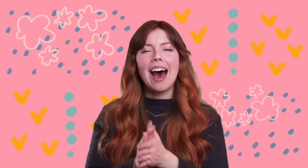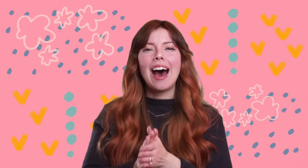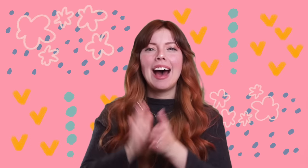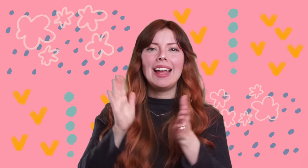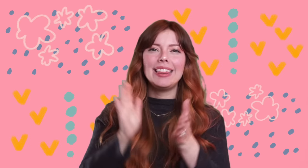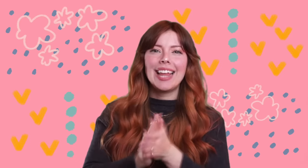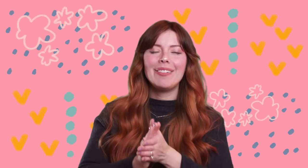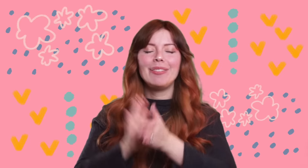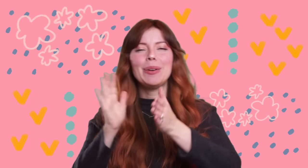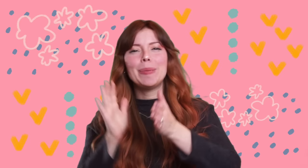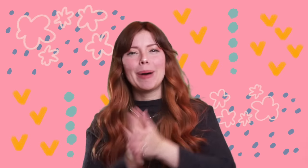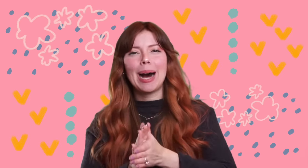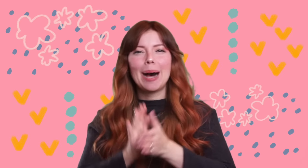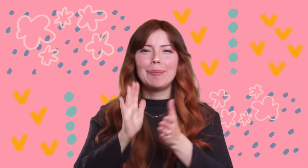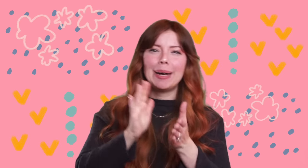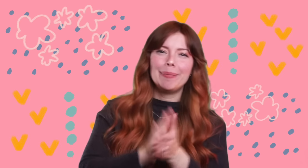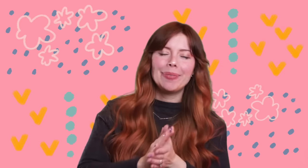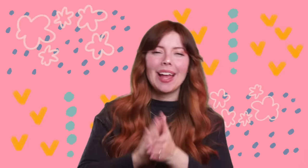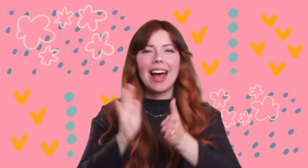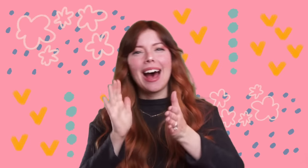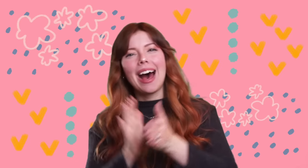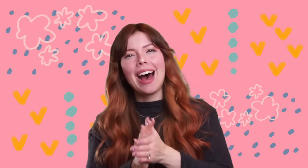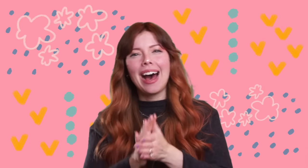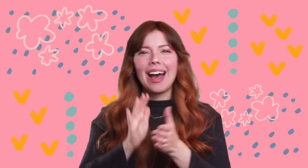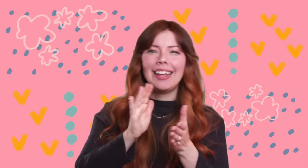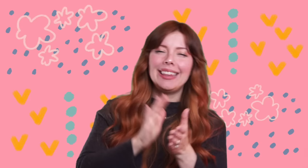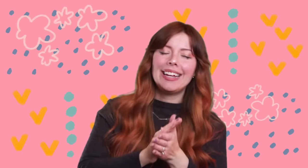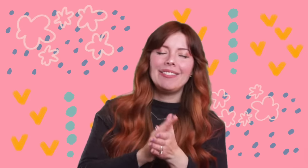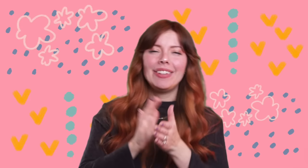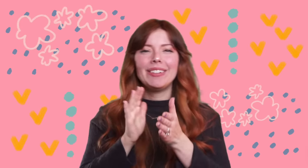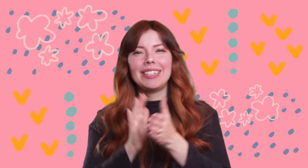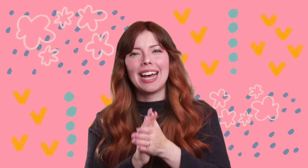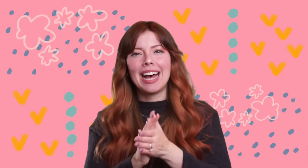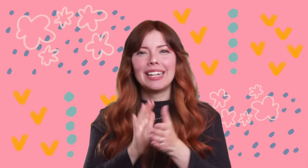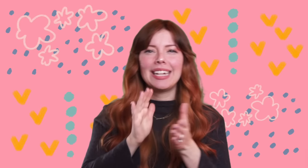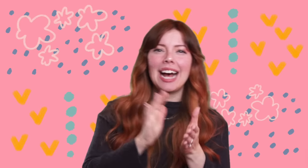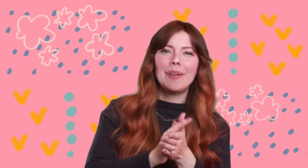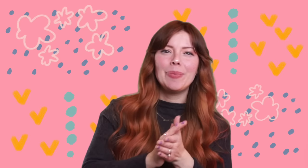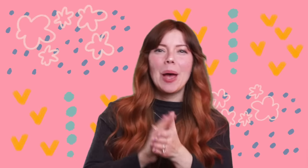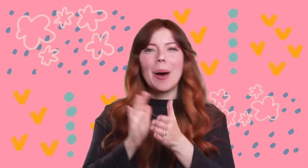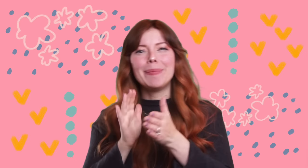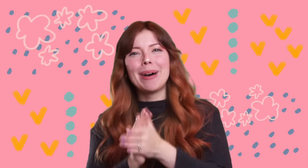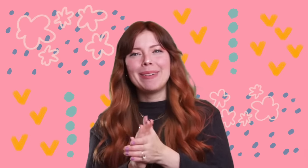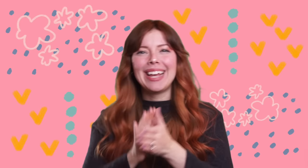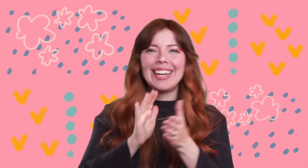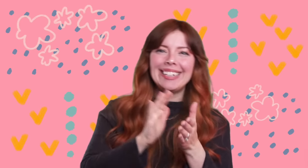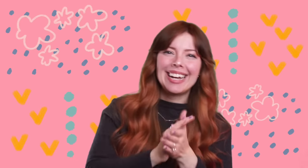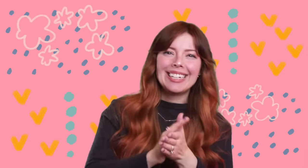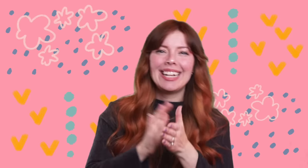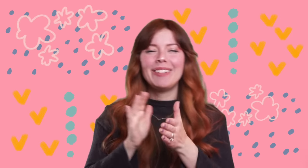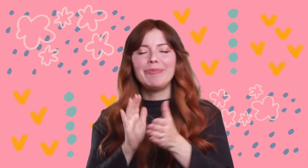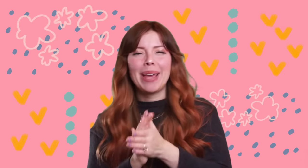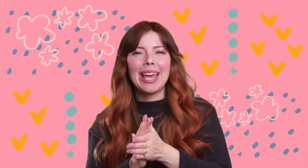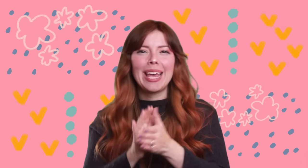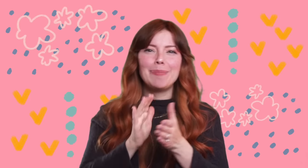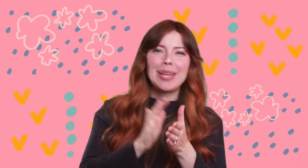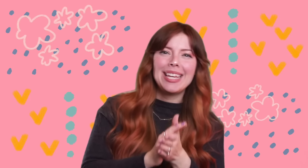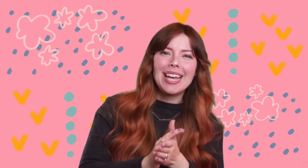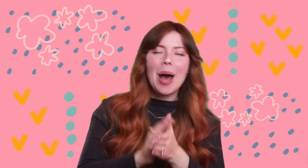I love you, Mama. I love you, Dada. Mama and Dada love baby.